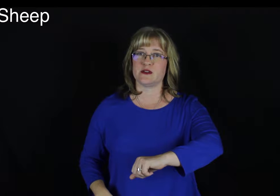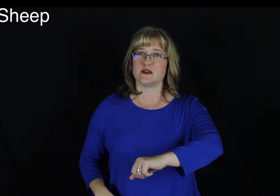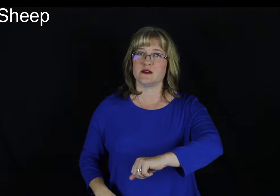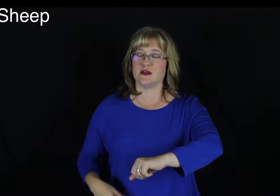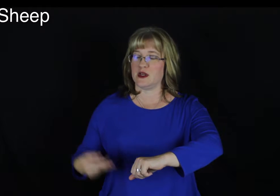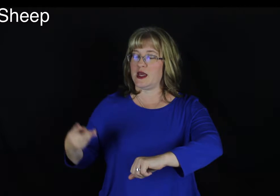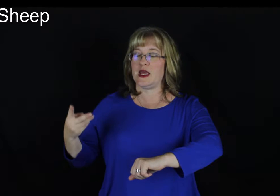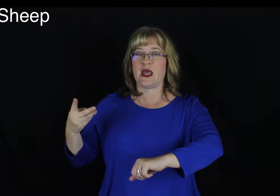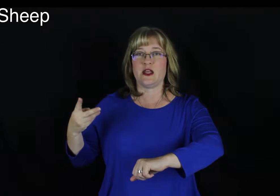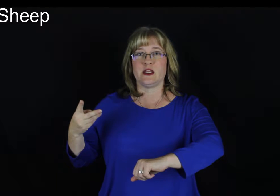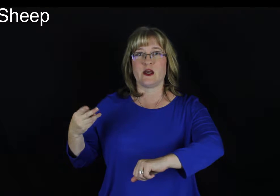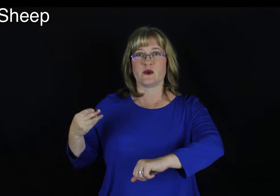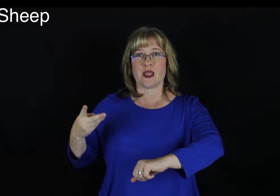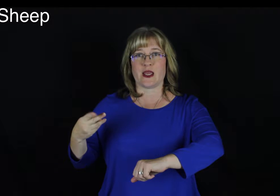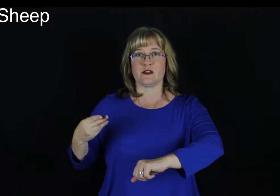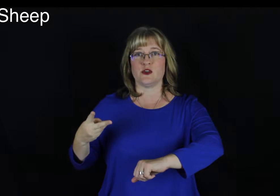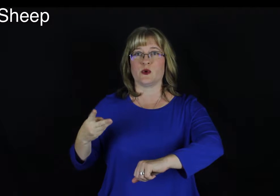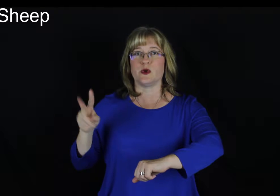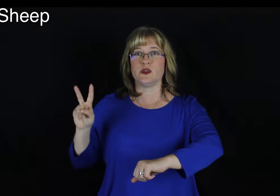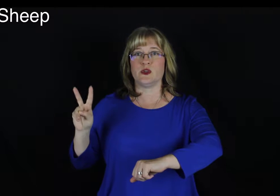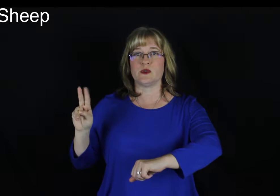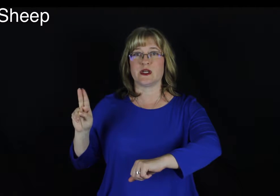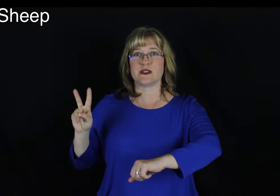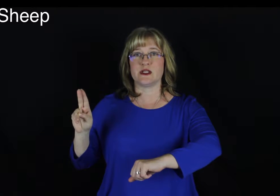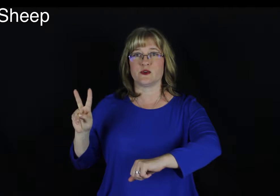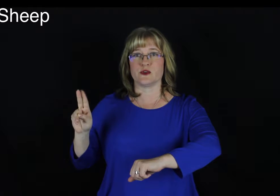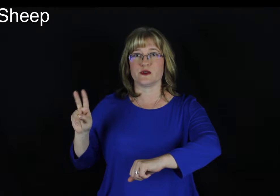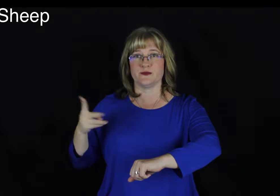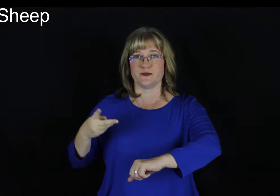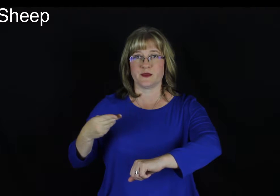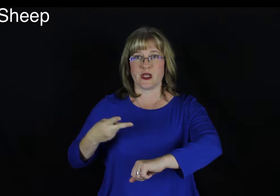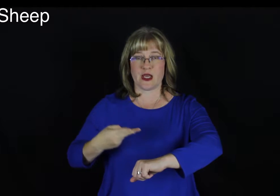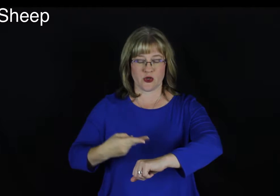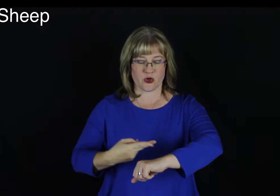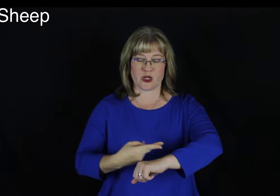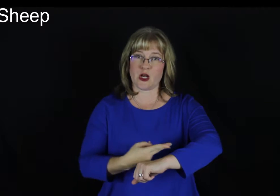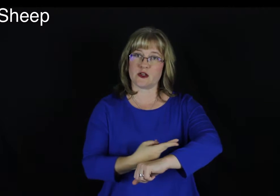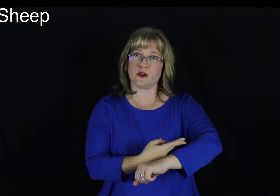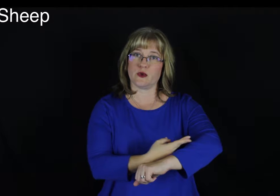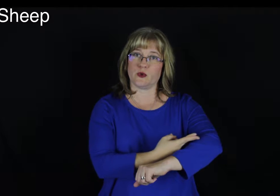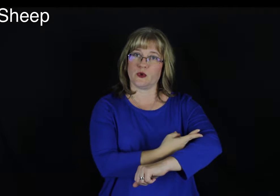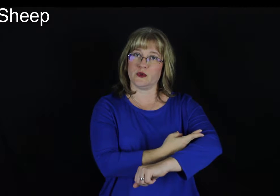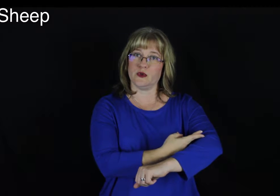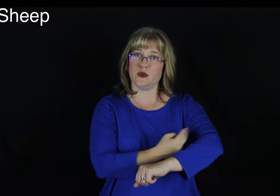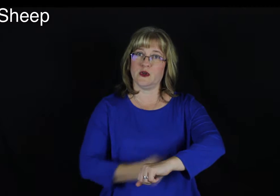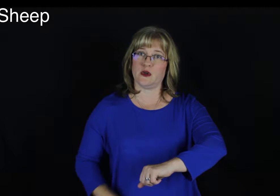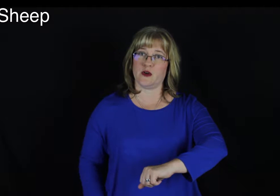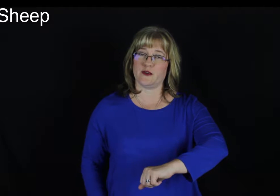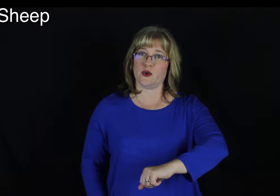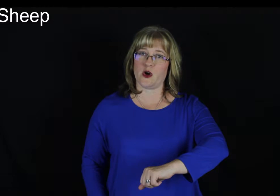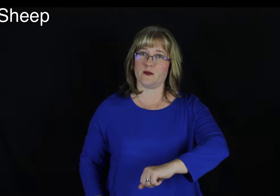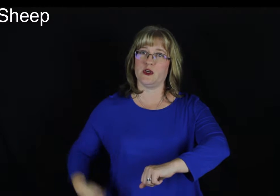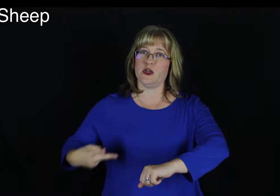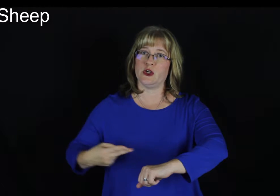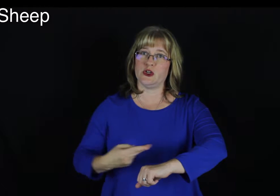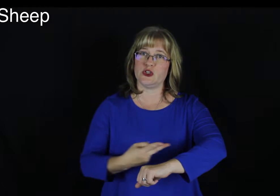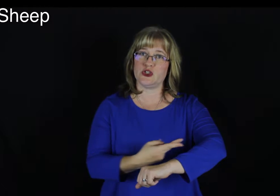fist, and the other hand you're going to use like scissors. You're going to cut the wool off of your arm.